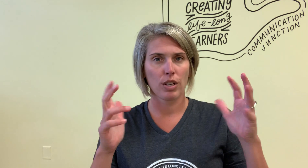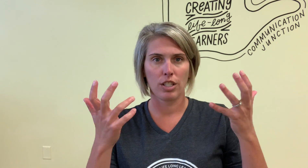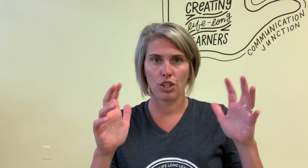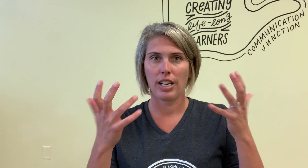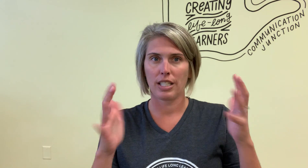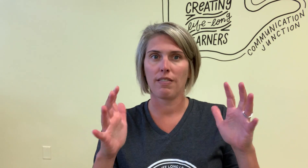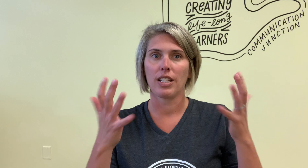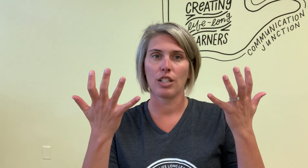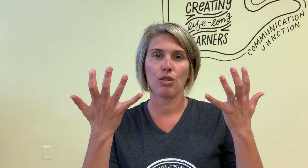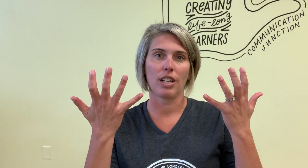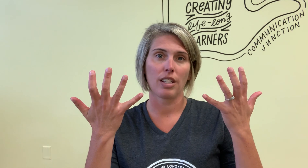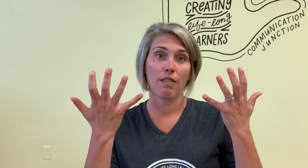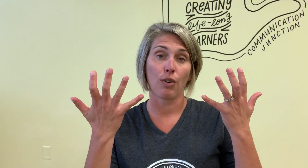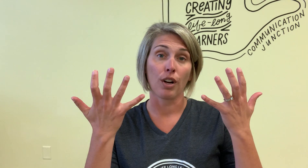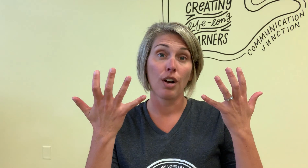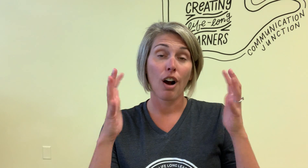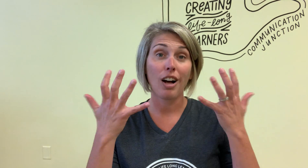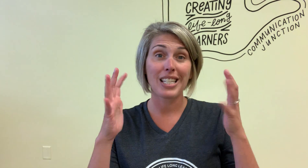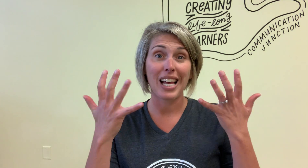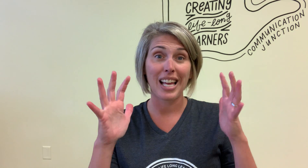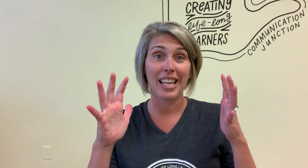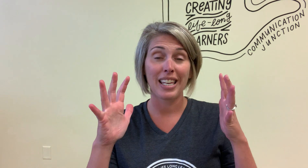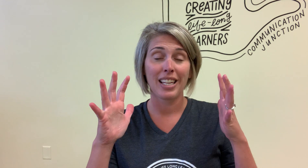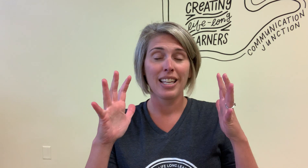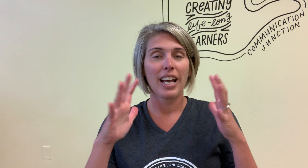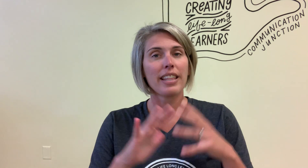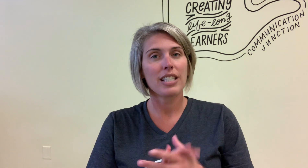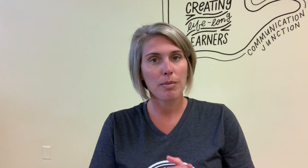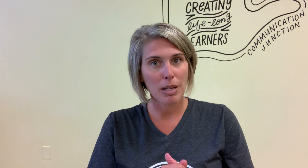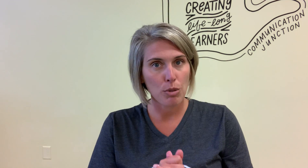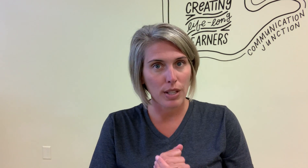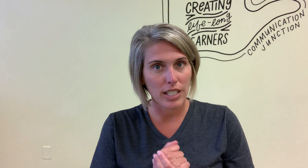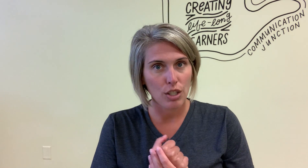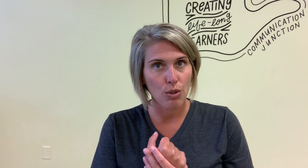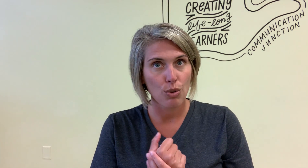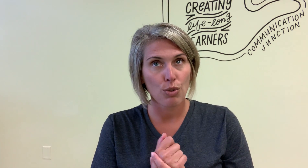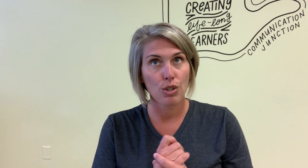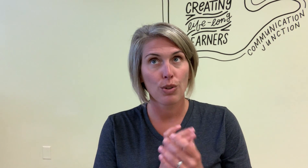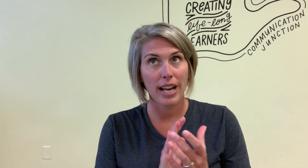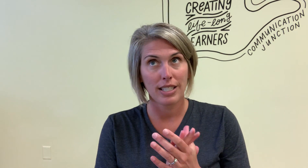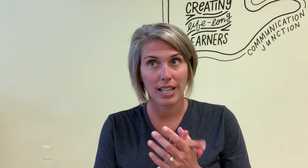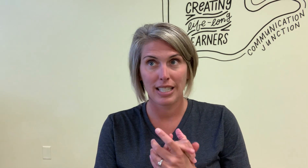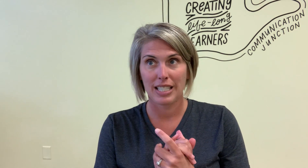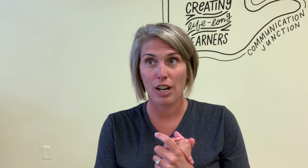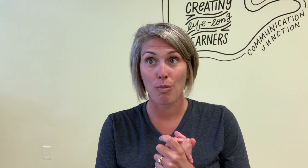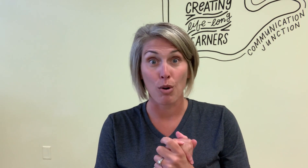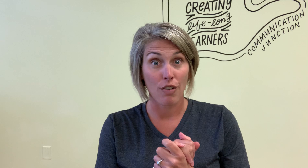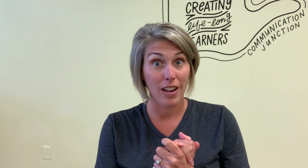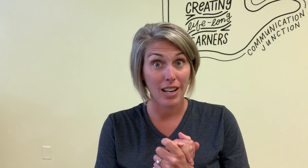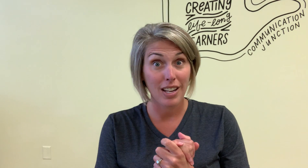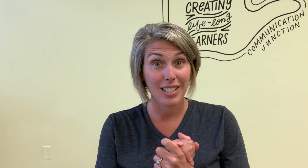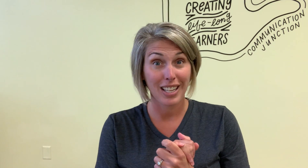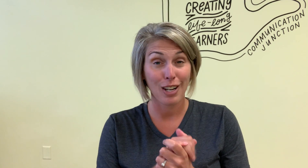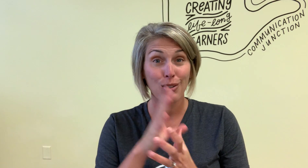transition activities and use that sign for. All done. And then sometimes we like to add signs that are motivating to kiddos,